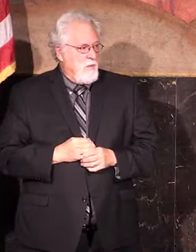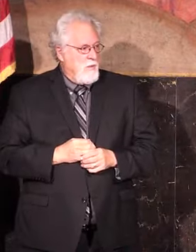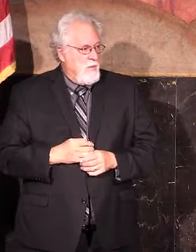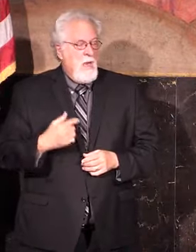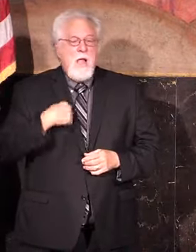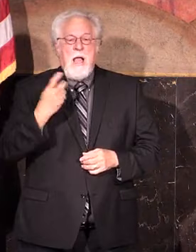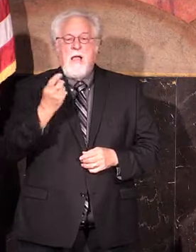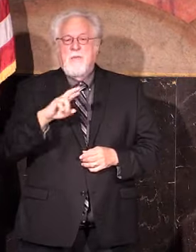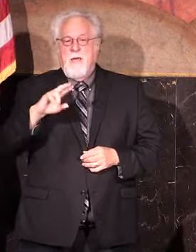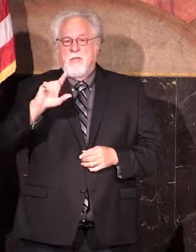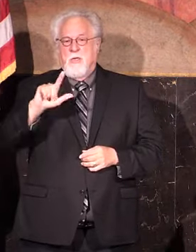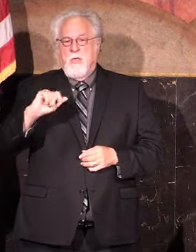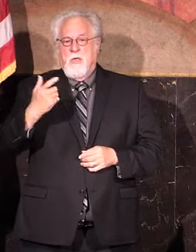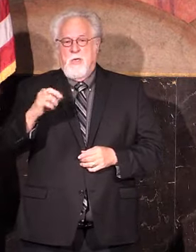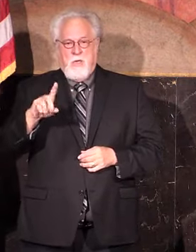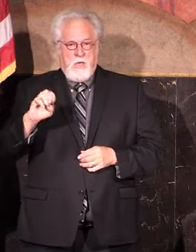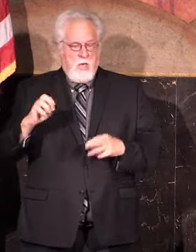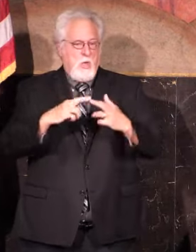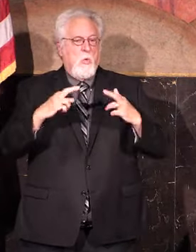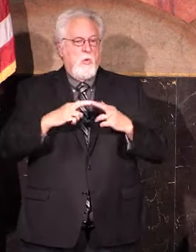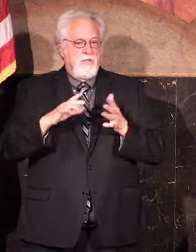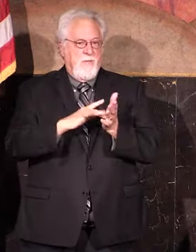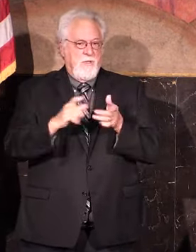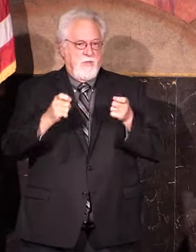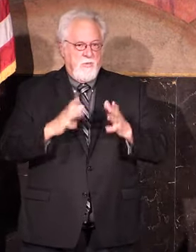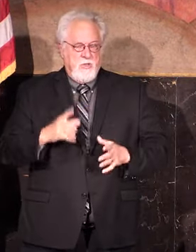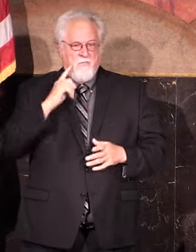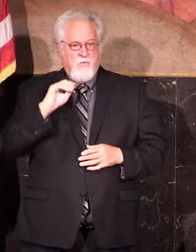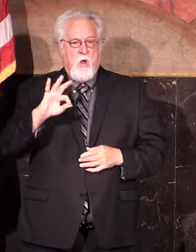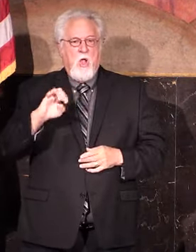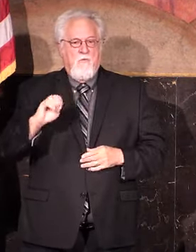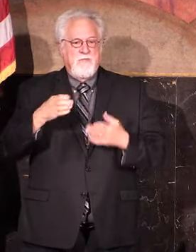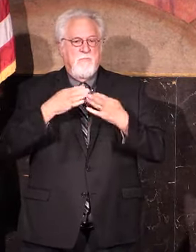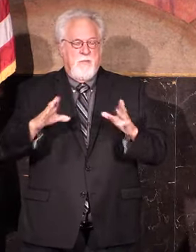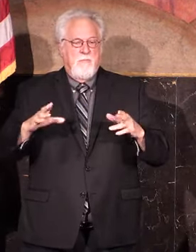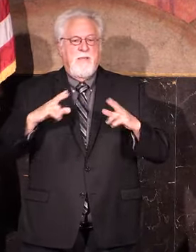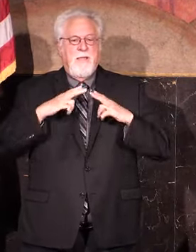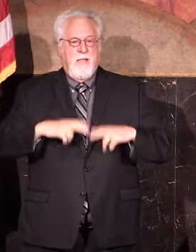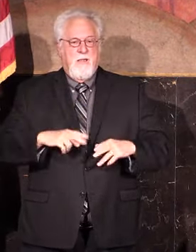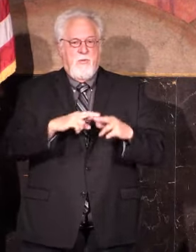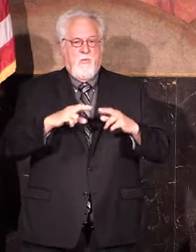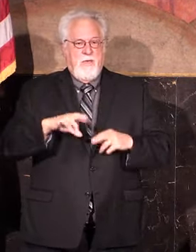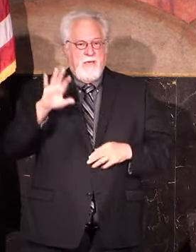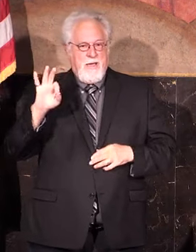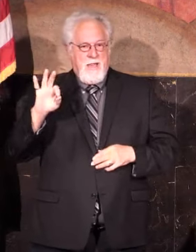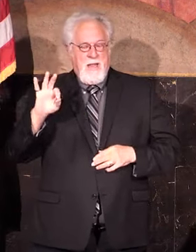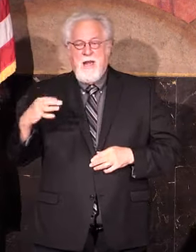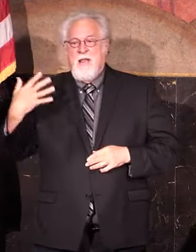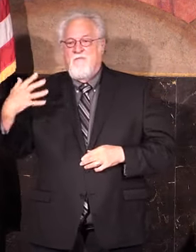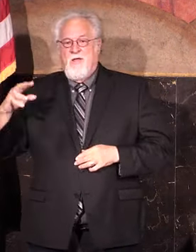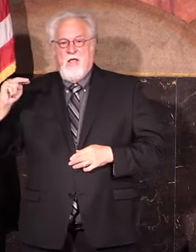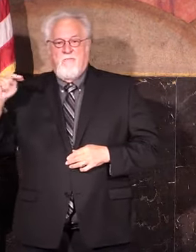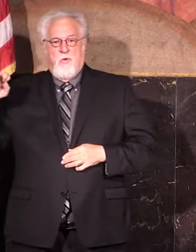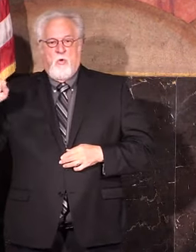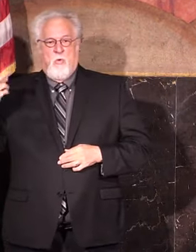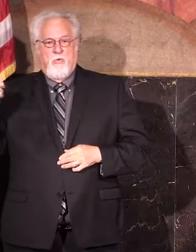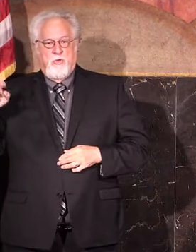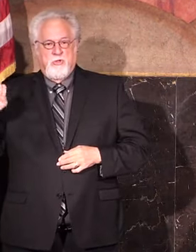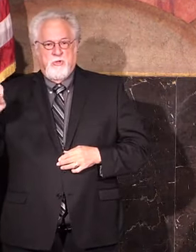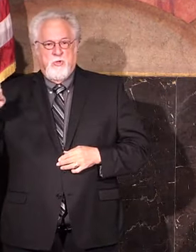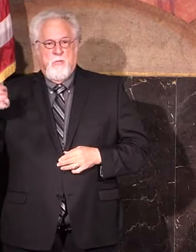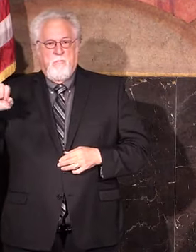I'm Dr. Gina Lagarde. I'm the Regional Medical Director for the Office of Public Health, Region 9, which consists of five North Shore parishes,